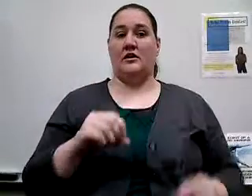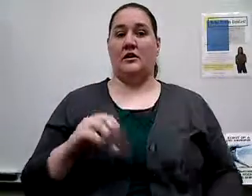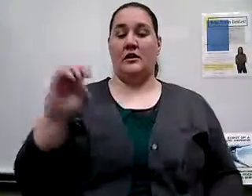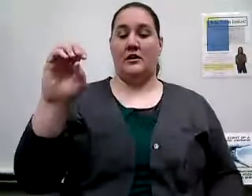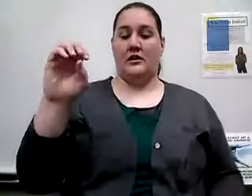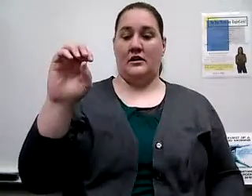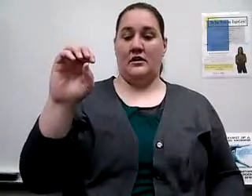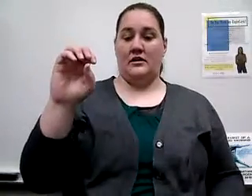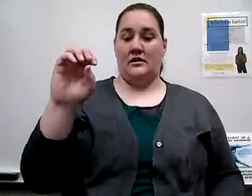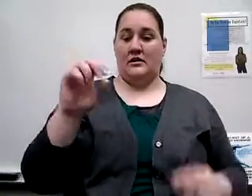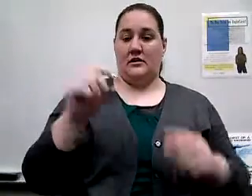evaporation.